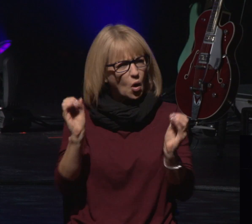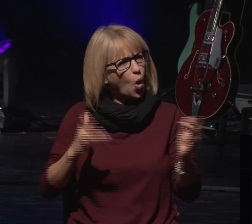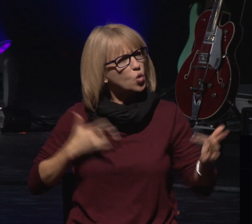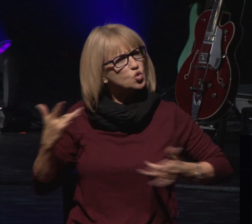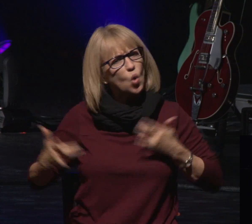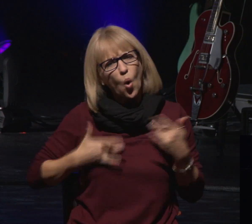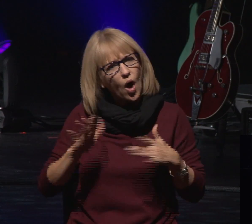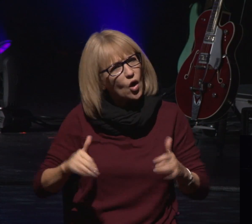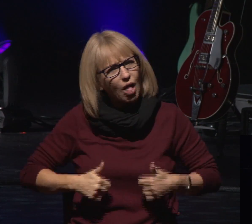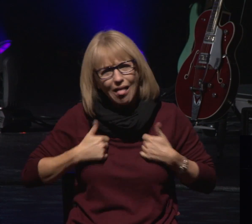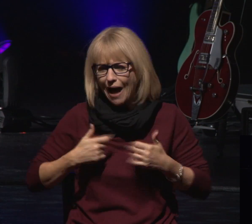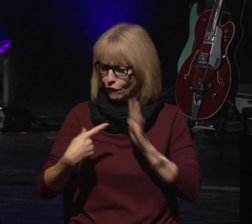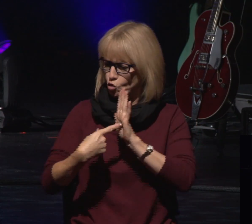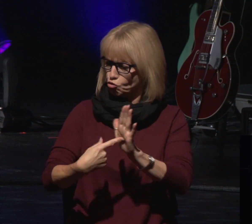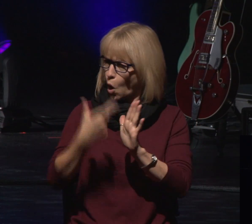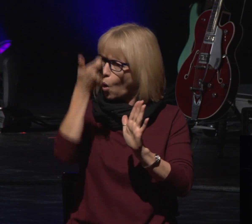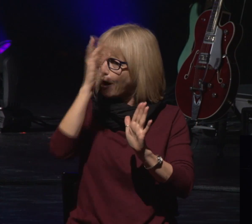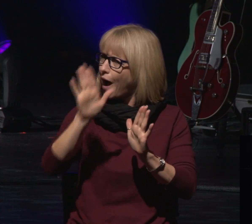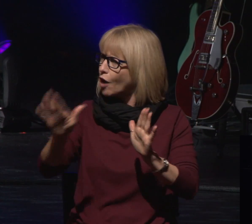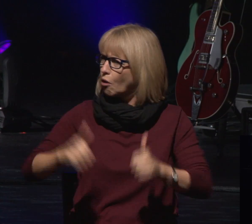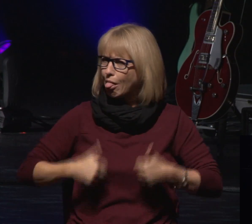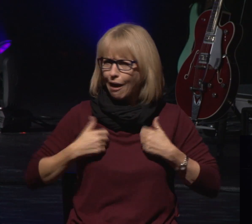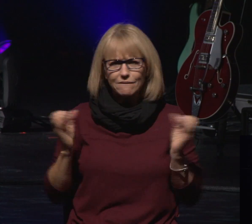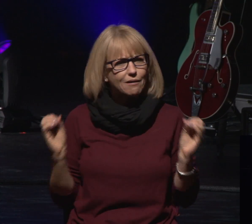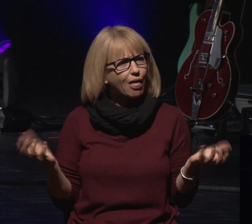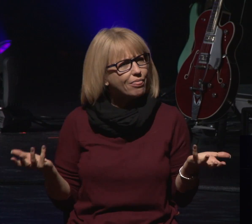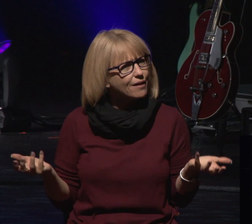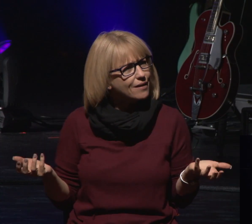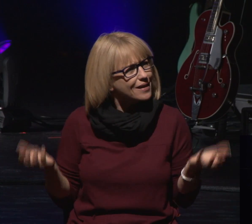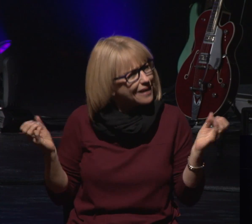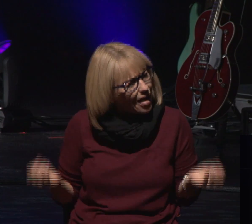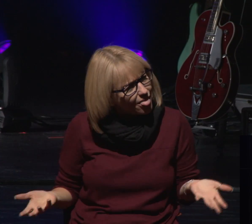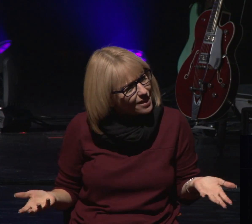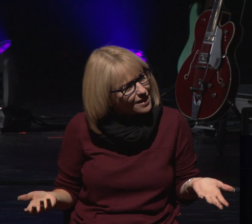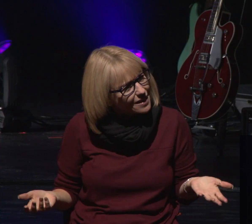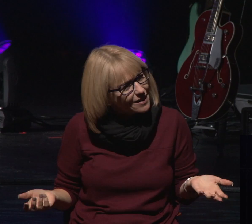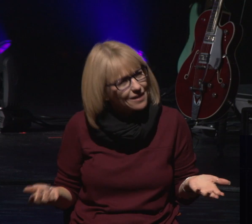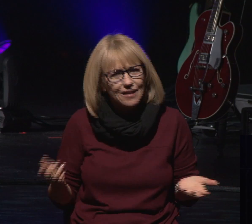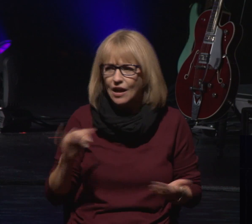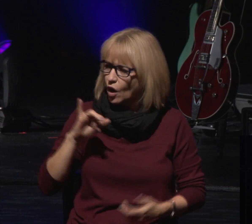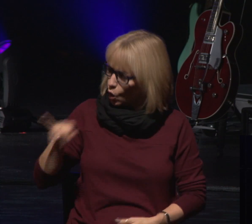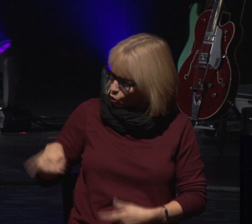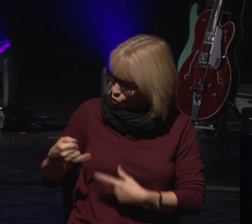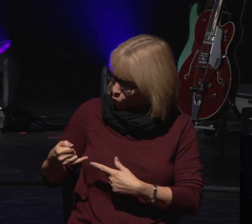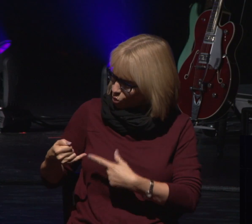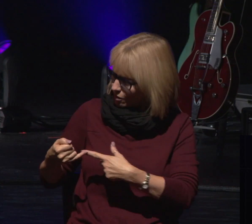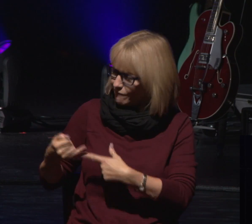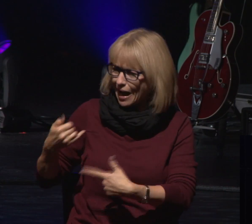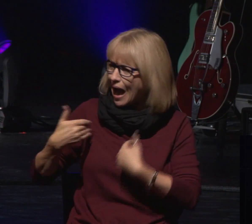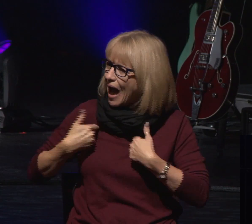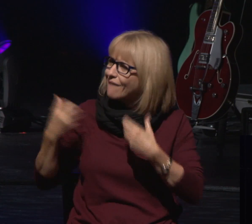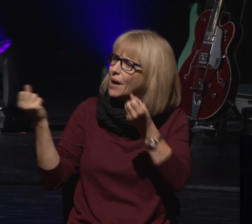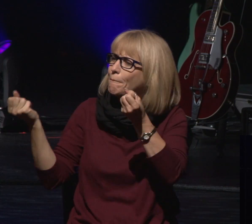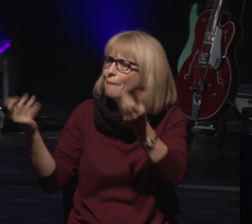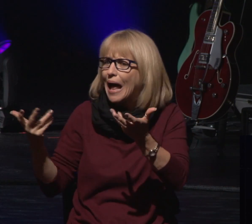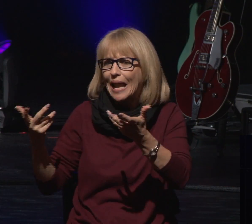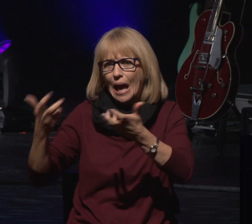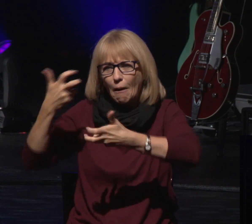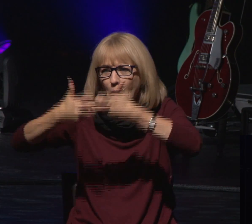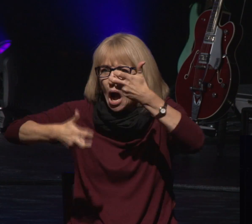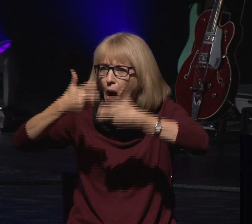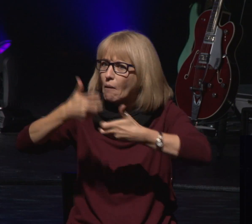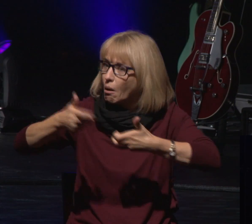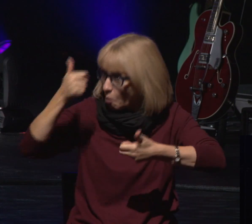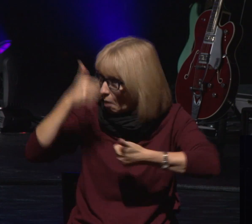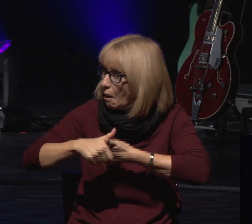and the presence of God at all. Joseph had so many things go against him. So many things